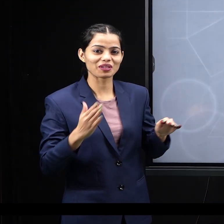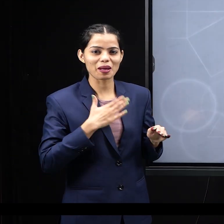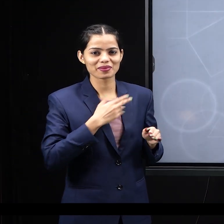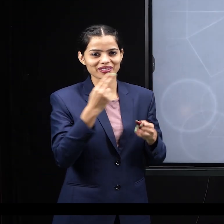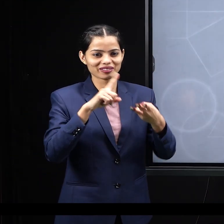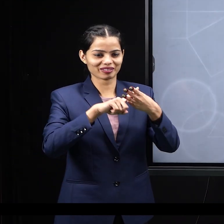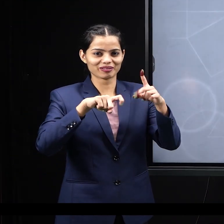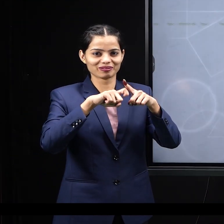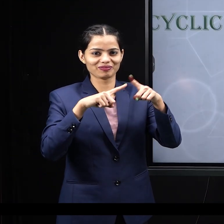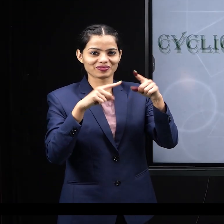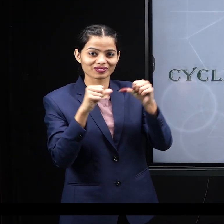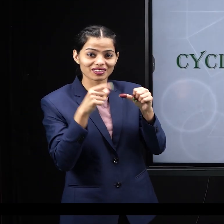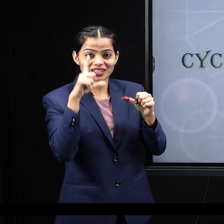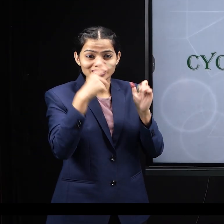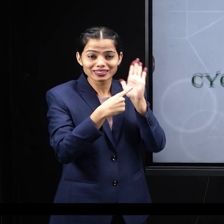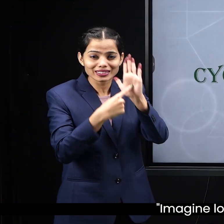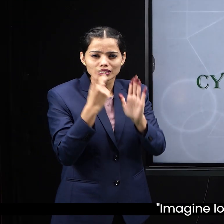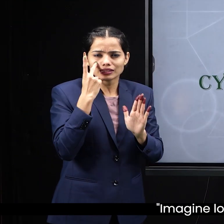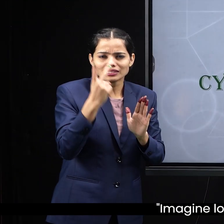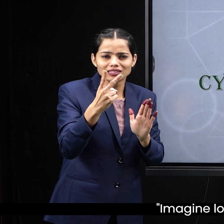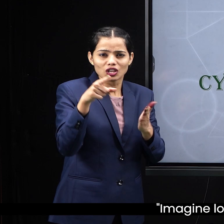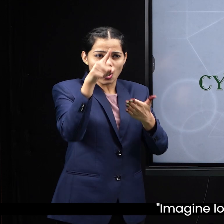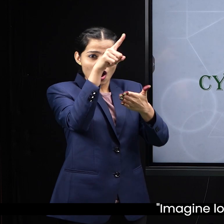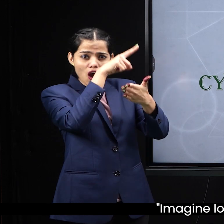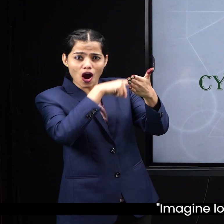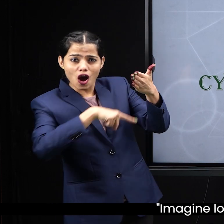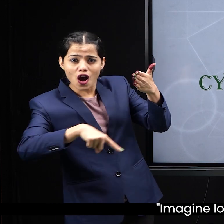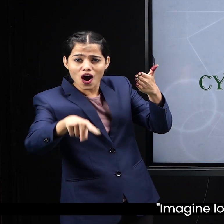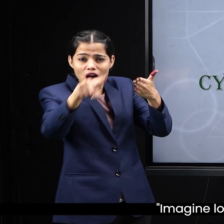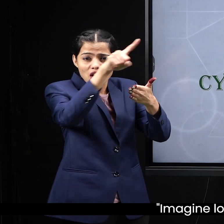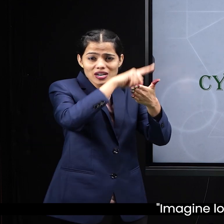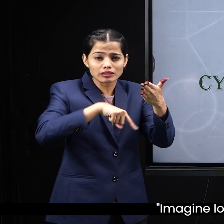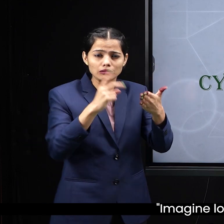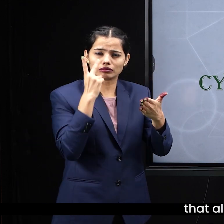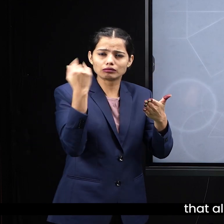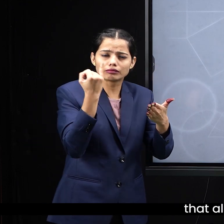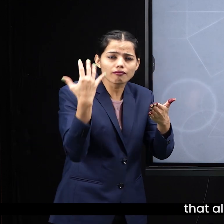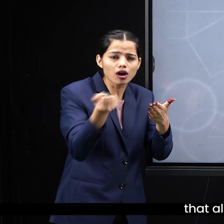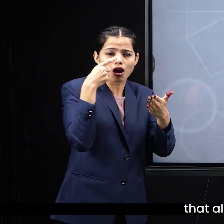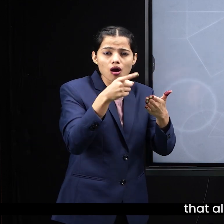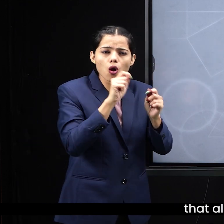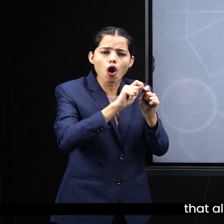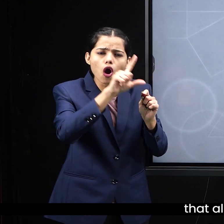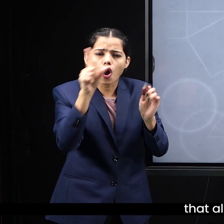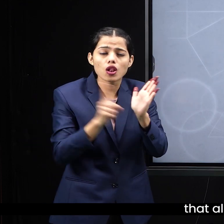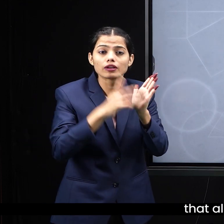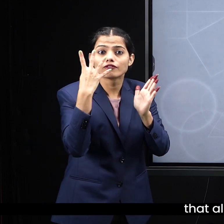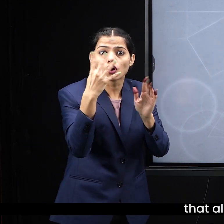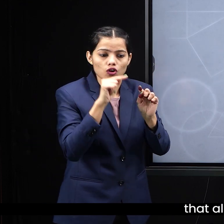children, I am Ekta. Imagine looking at a circle and noticing that all four corners of a